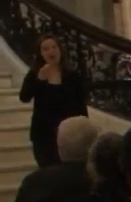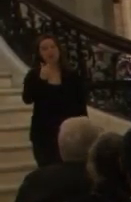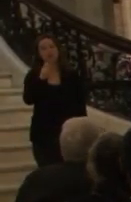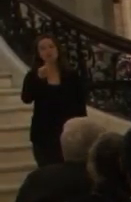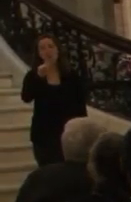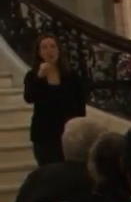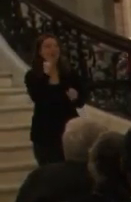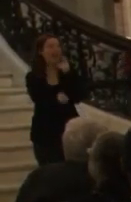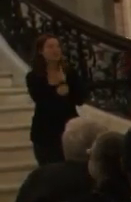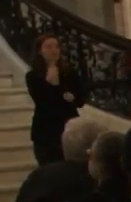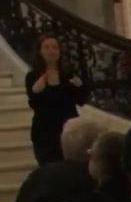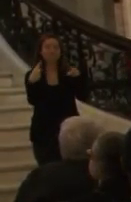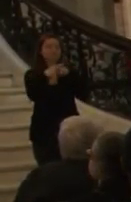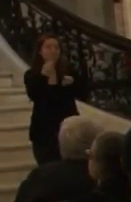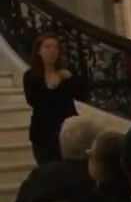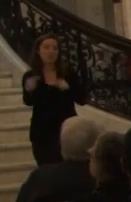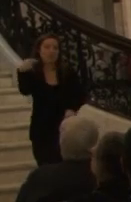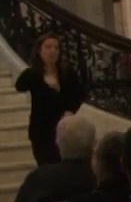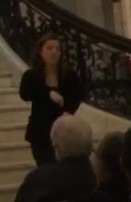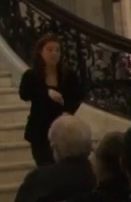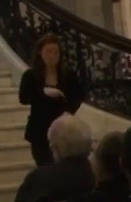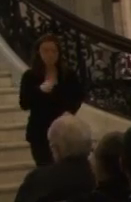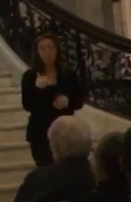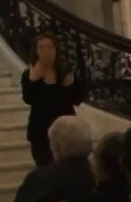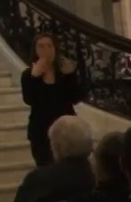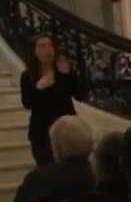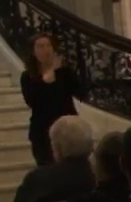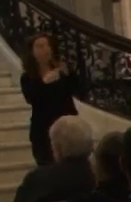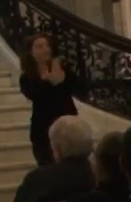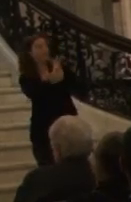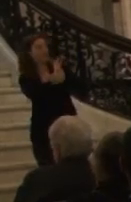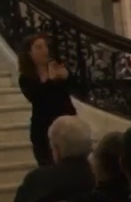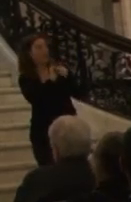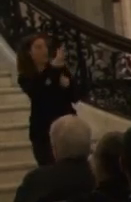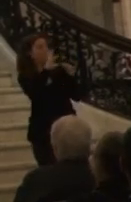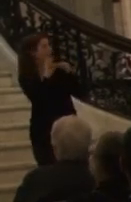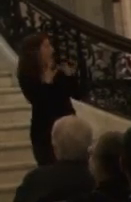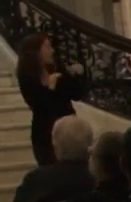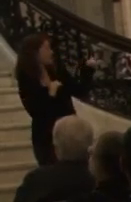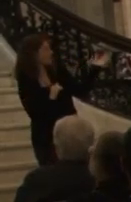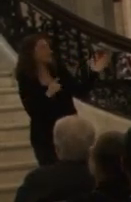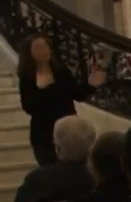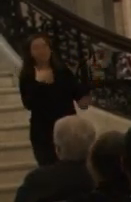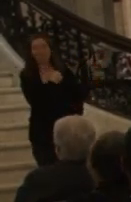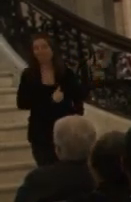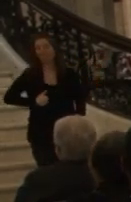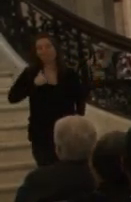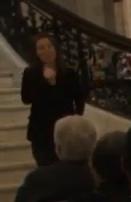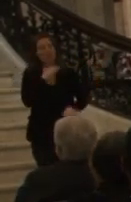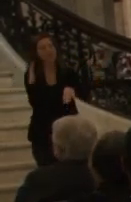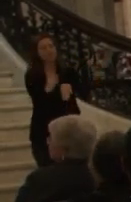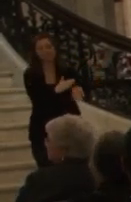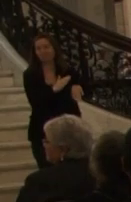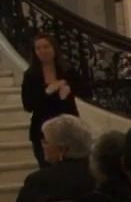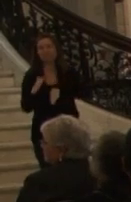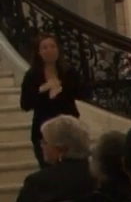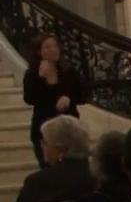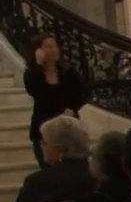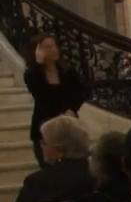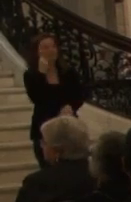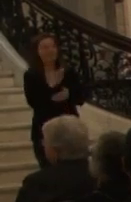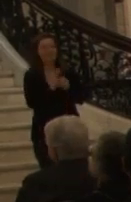be here in person. So we're going to play a video with some of his comments. I apologize in advance that the